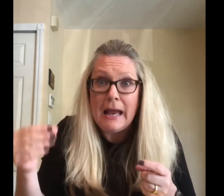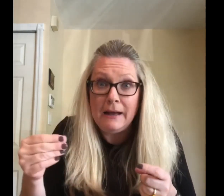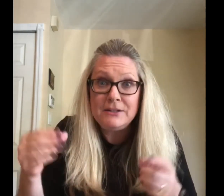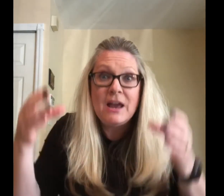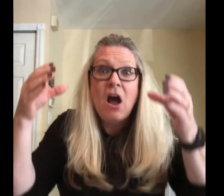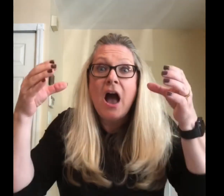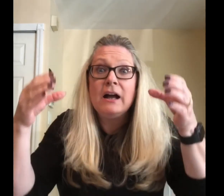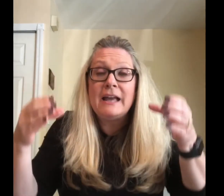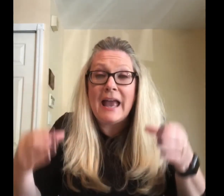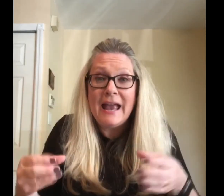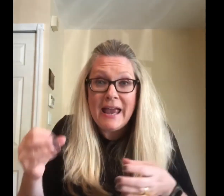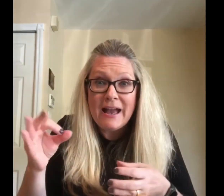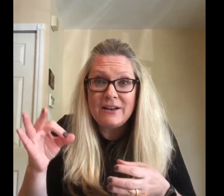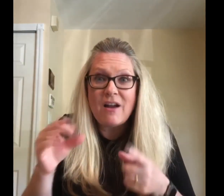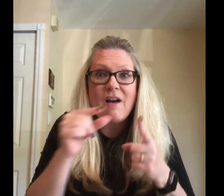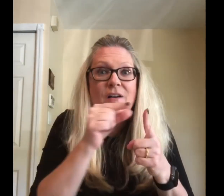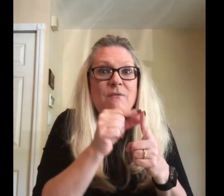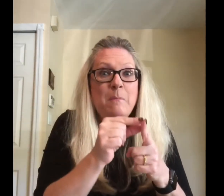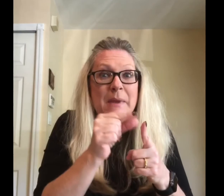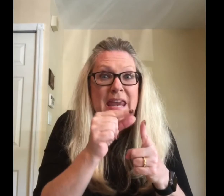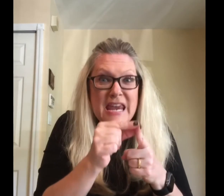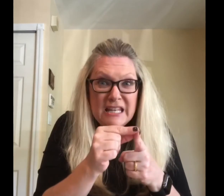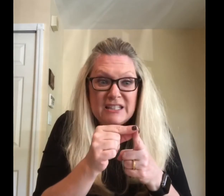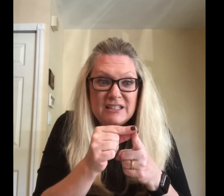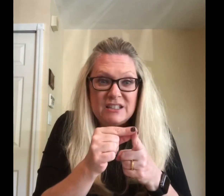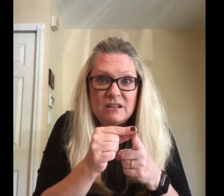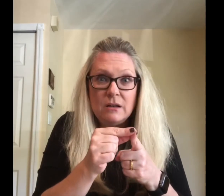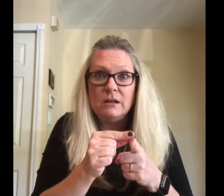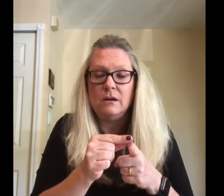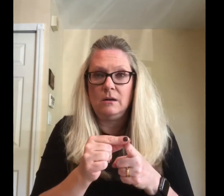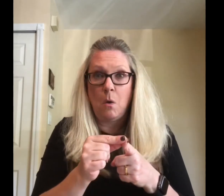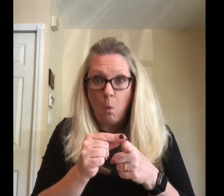and a can of beans.